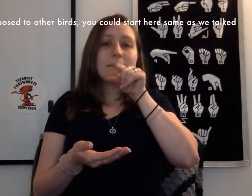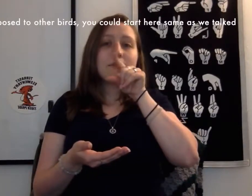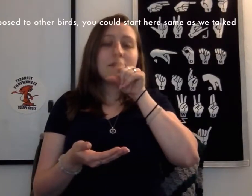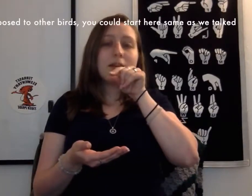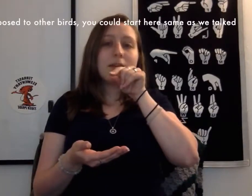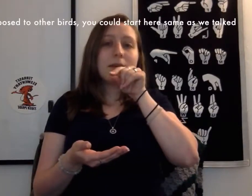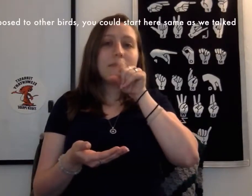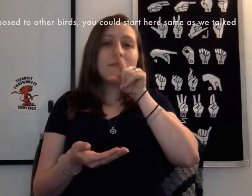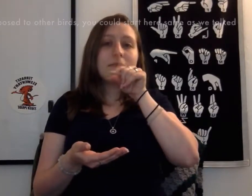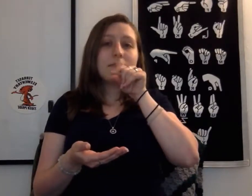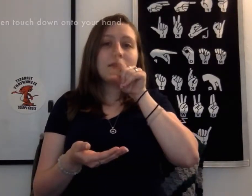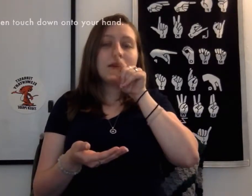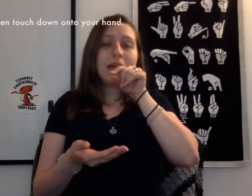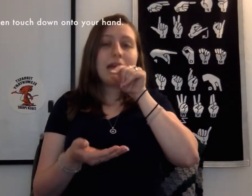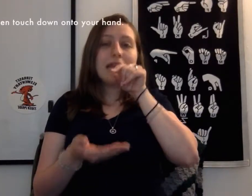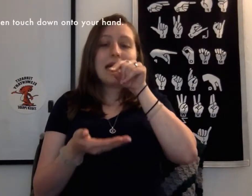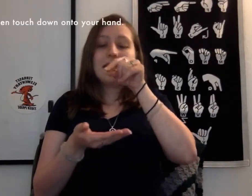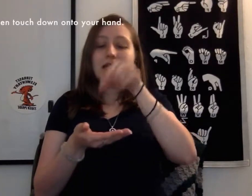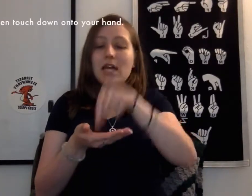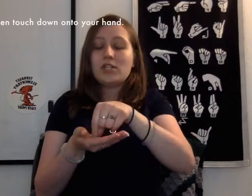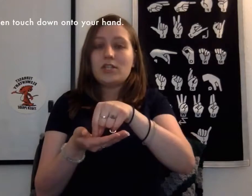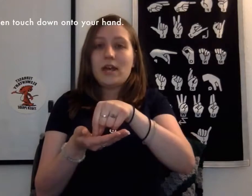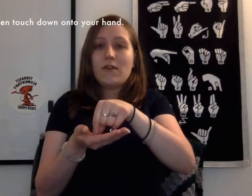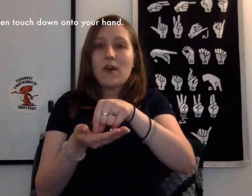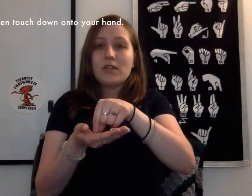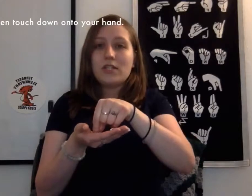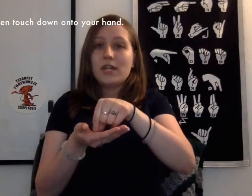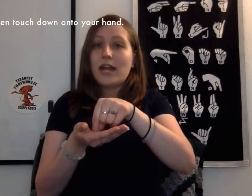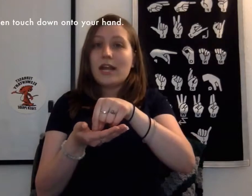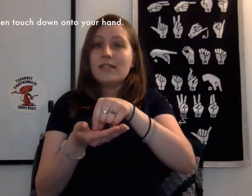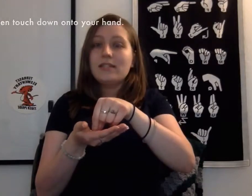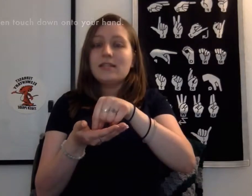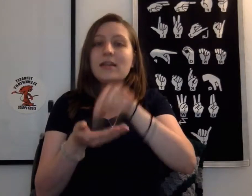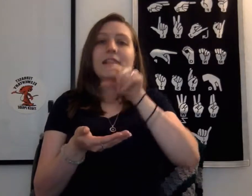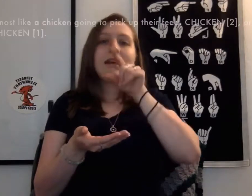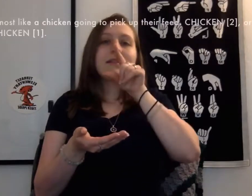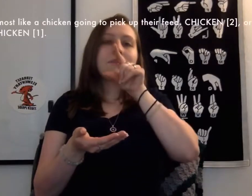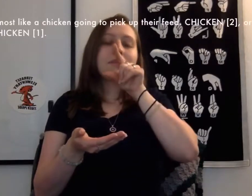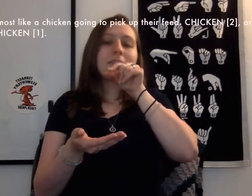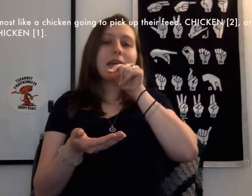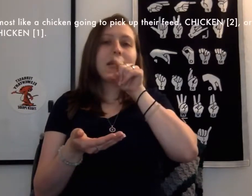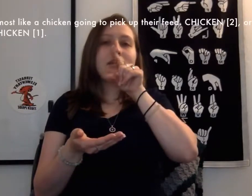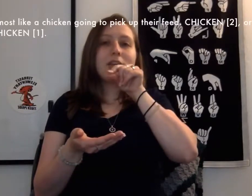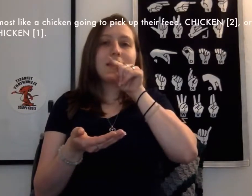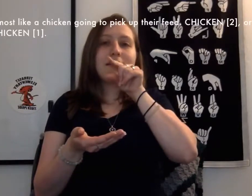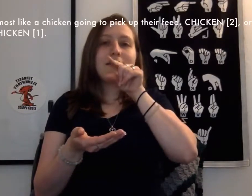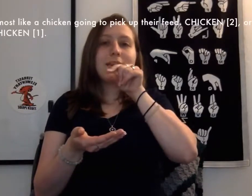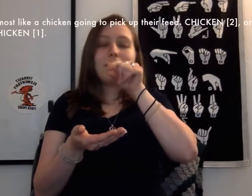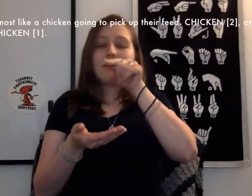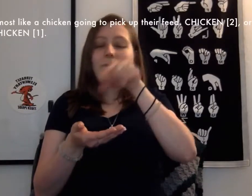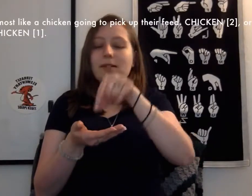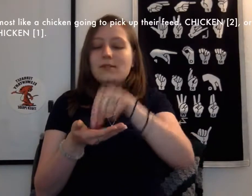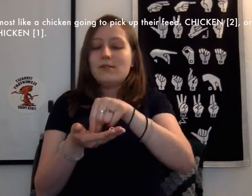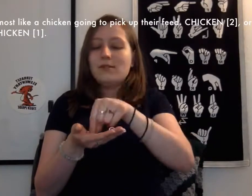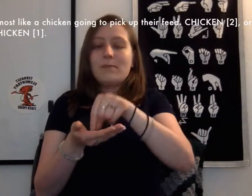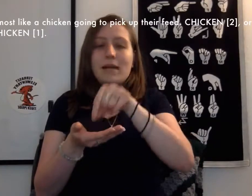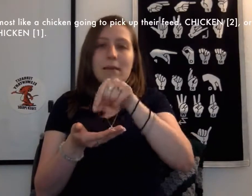talked about, and then touch down onto your hand. It's almost like a chicken going to pick up their